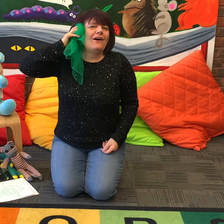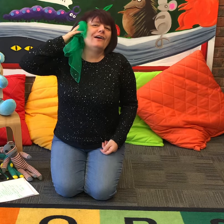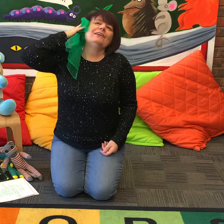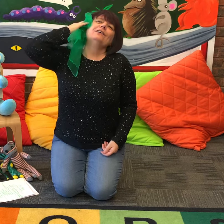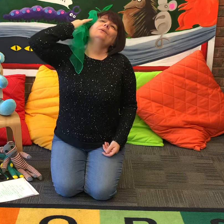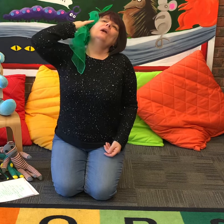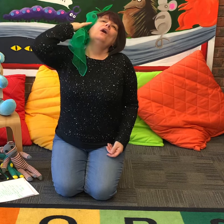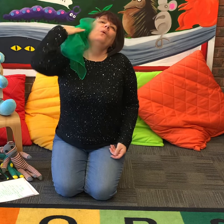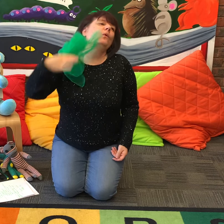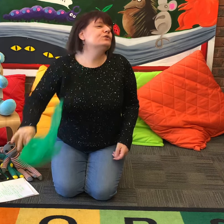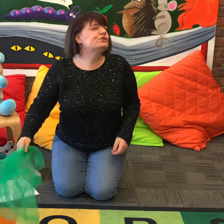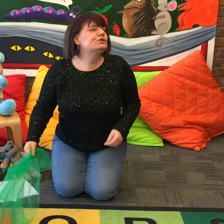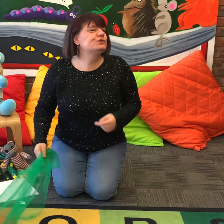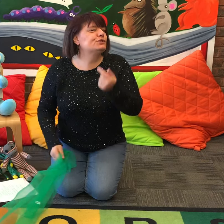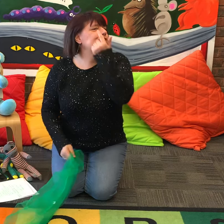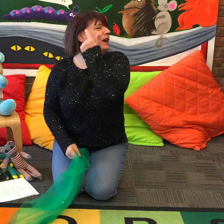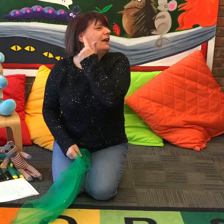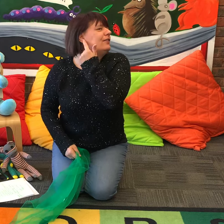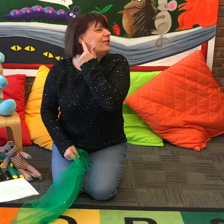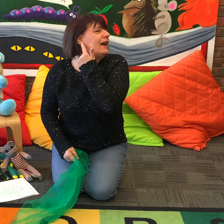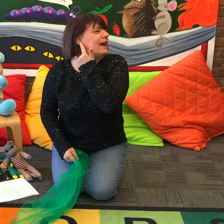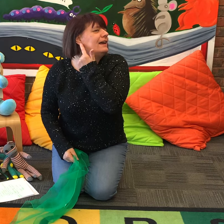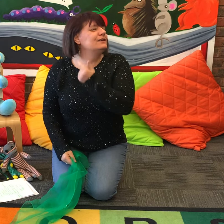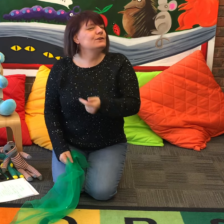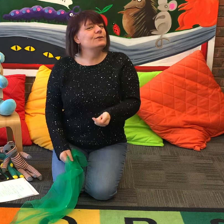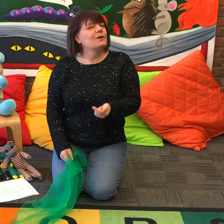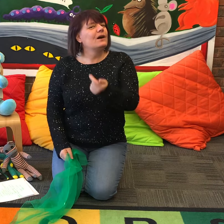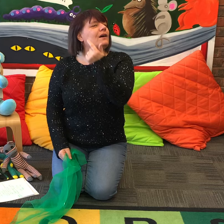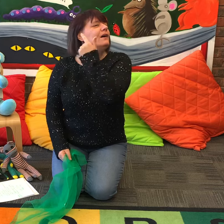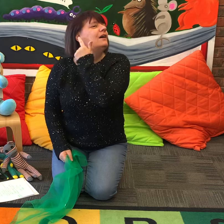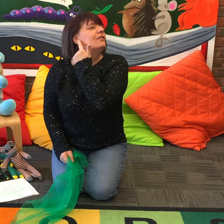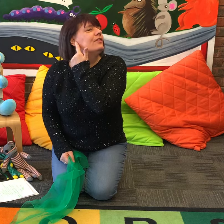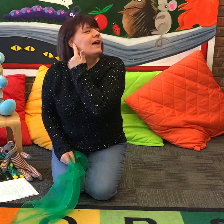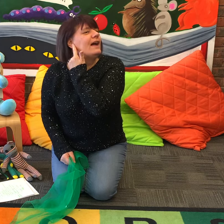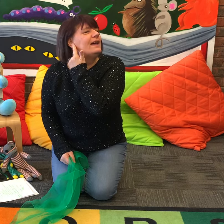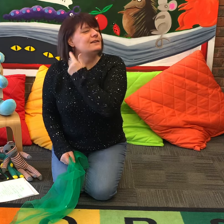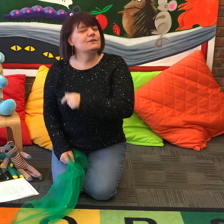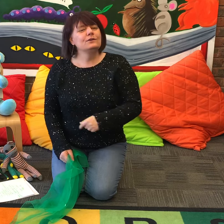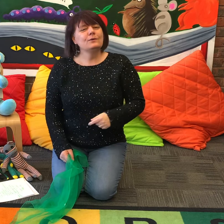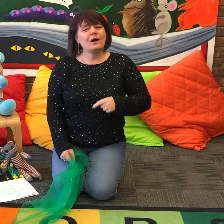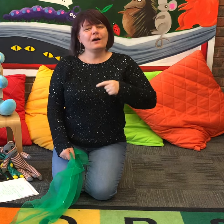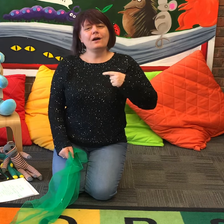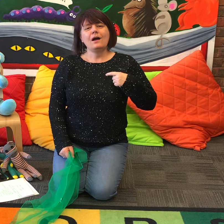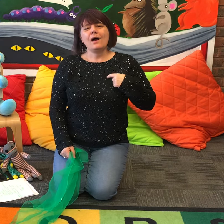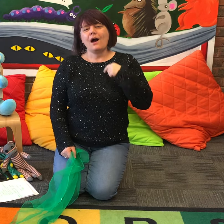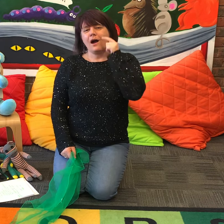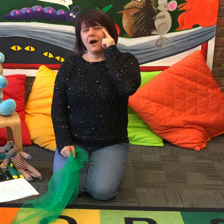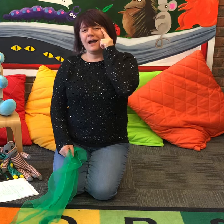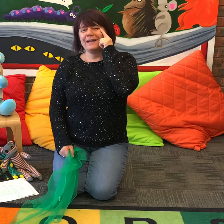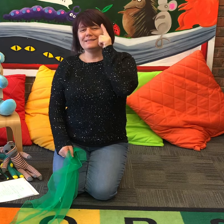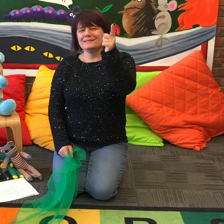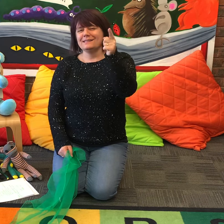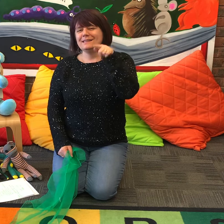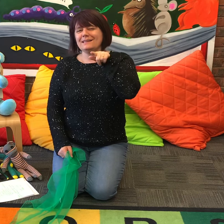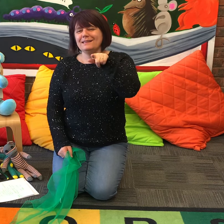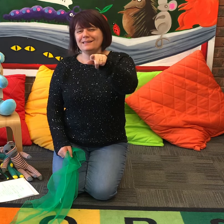you? Whoosh! There you are. There you are. I see